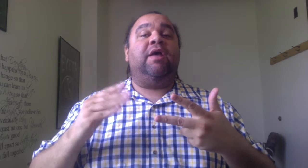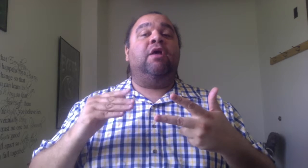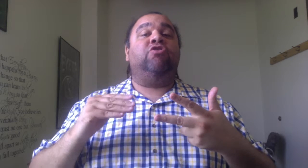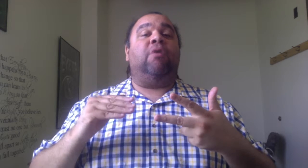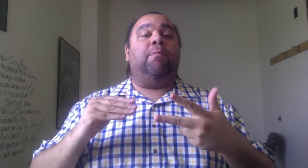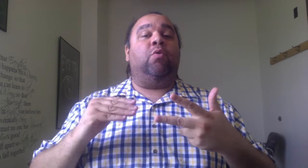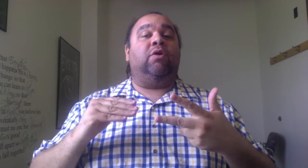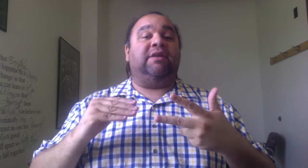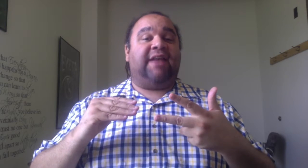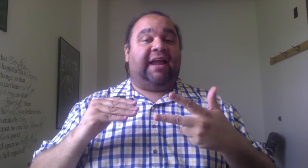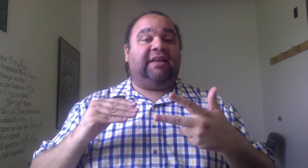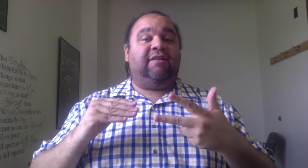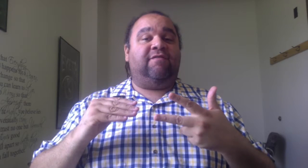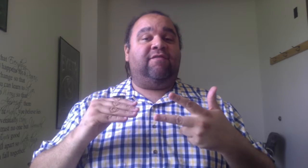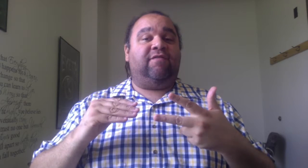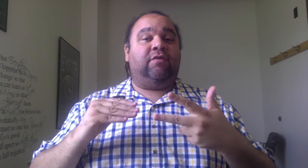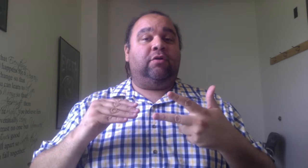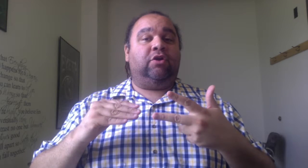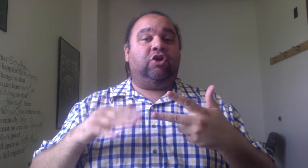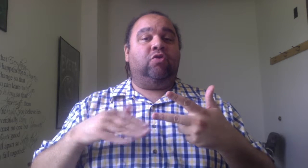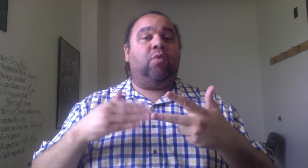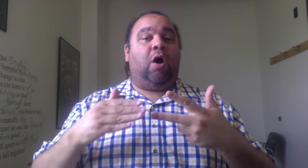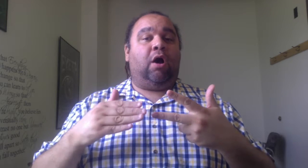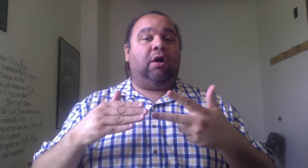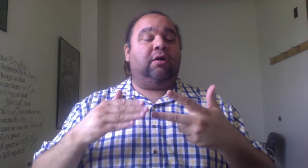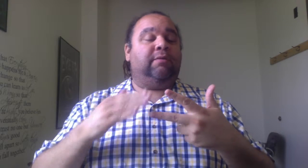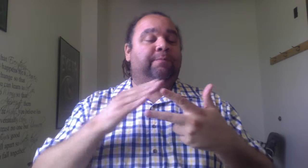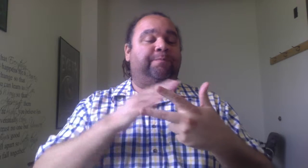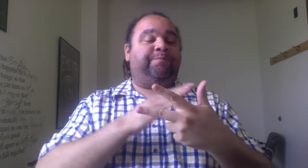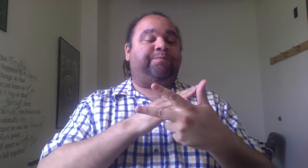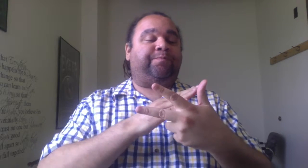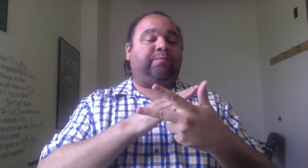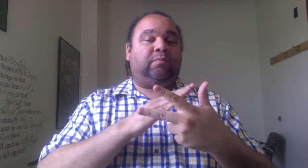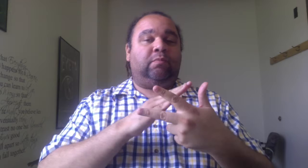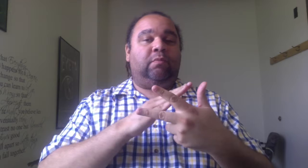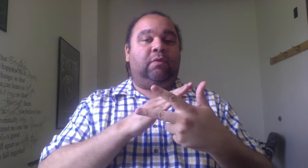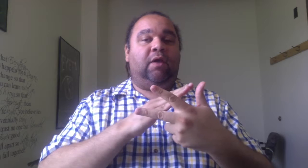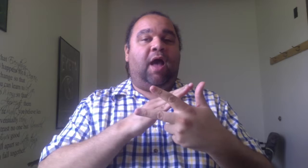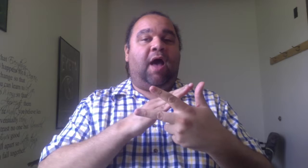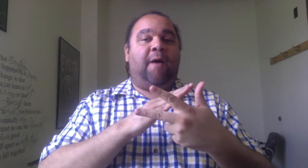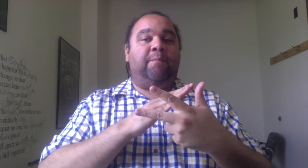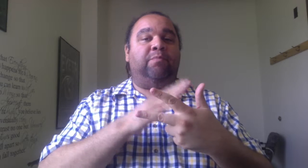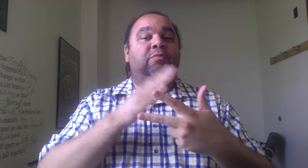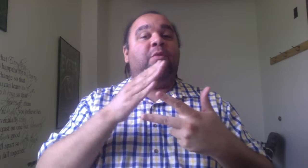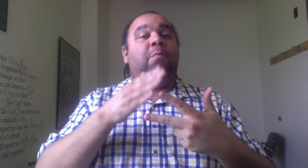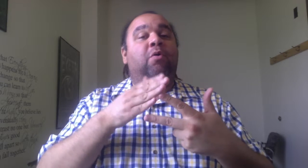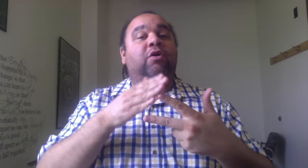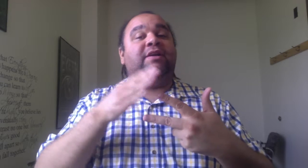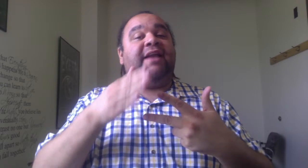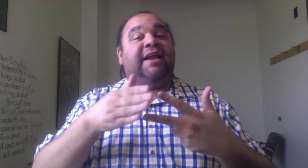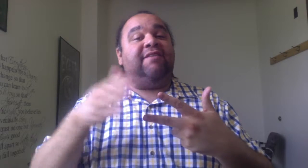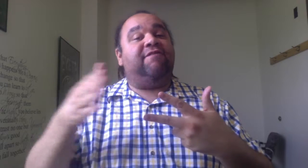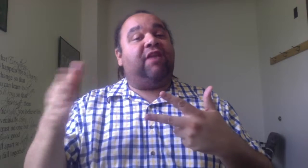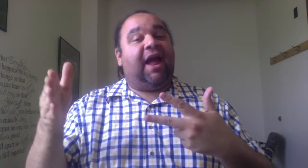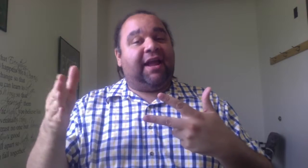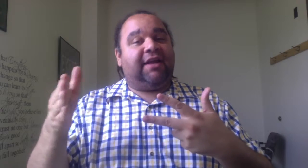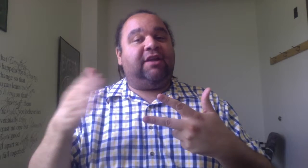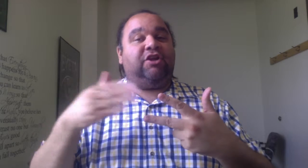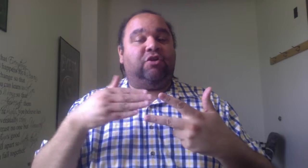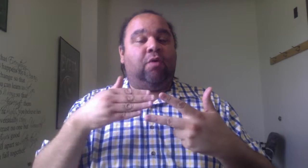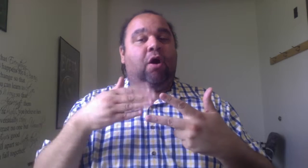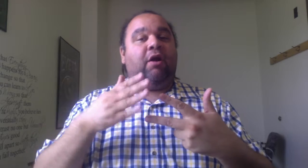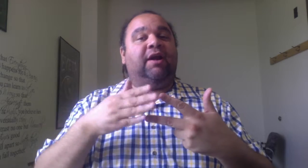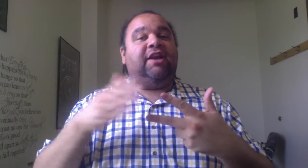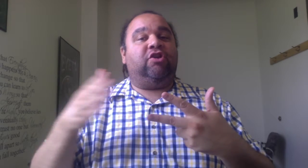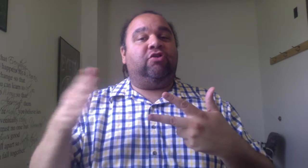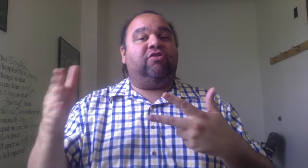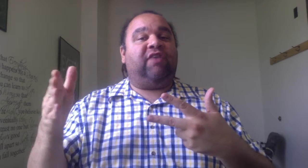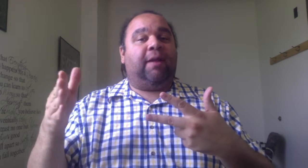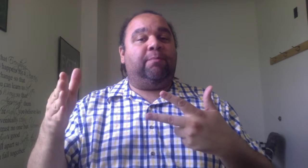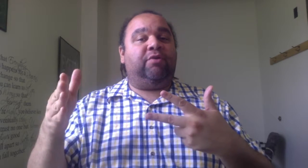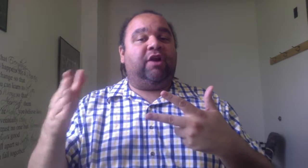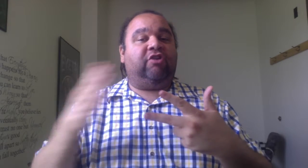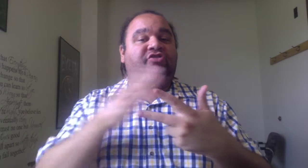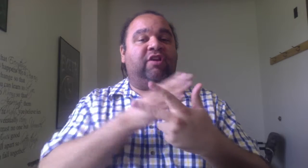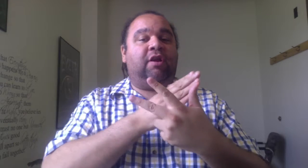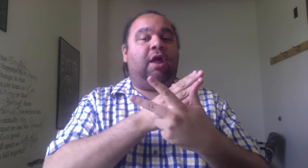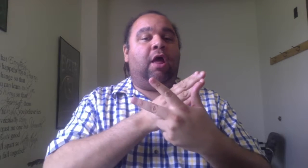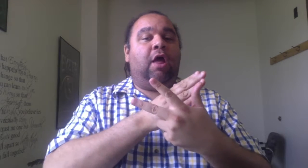the more native you are, the more native-like you are in your sign production,